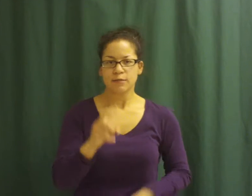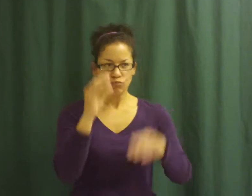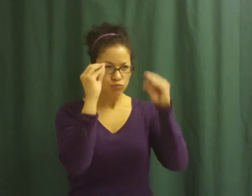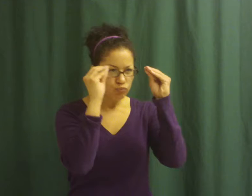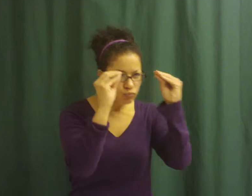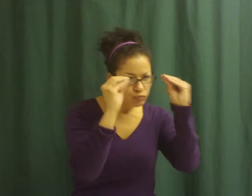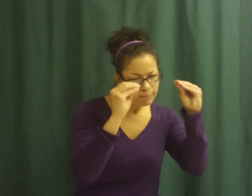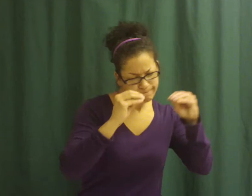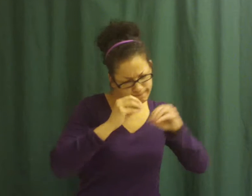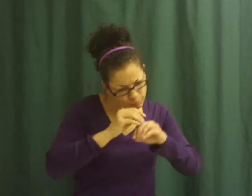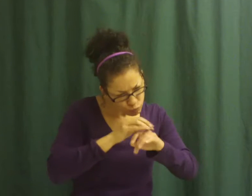2.